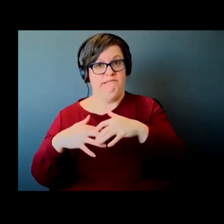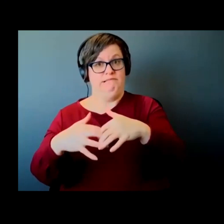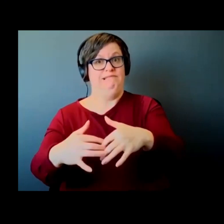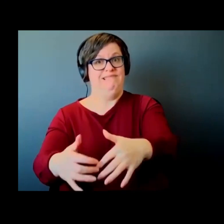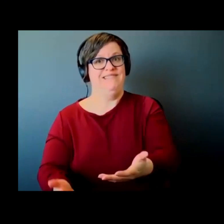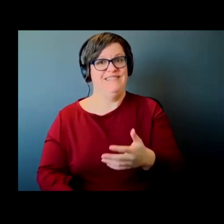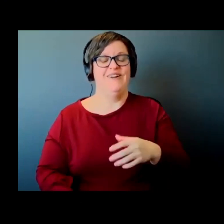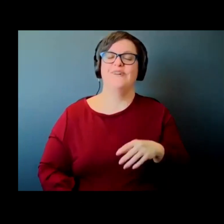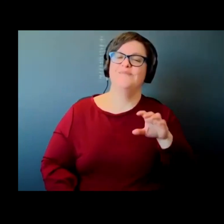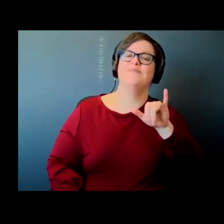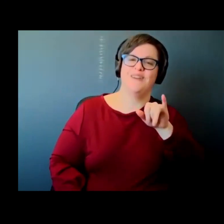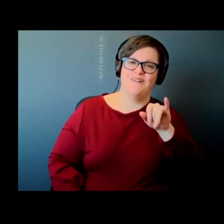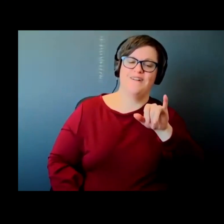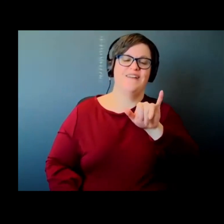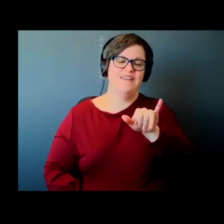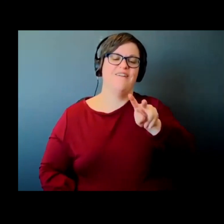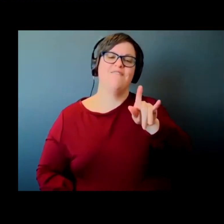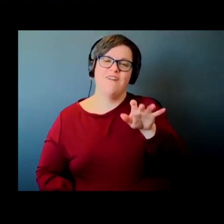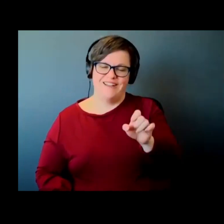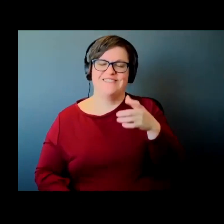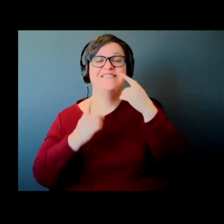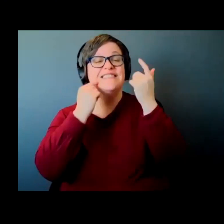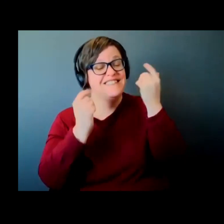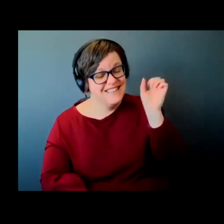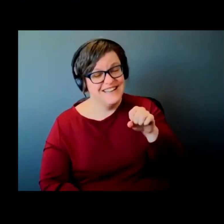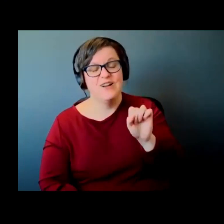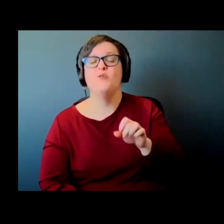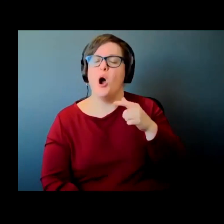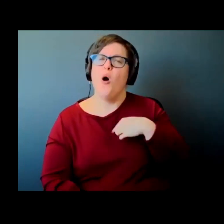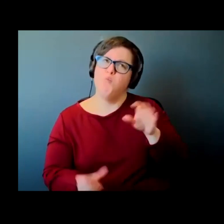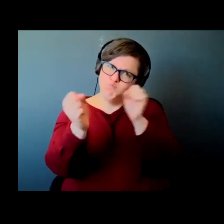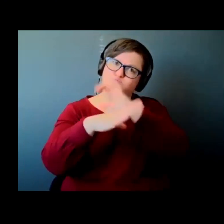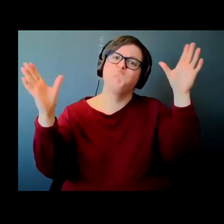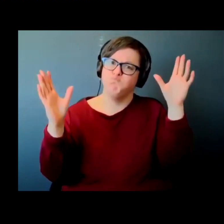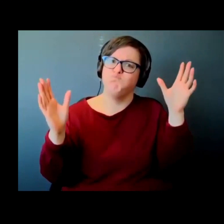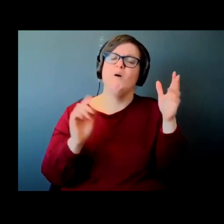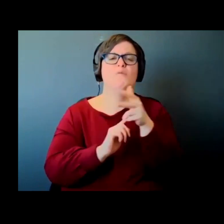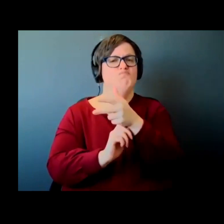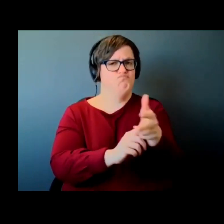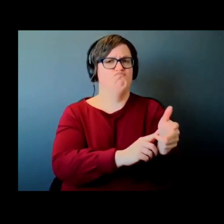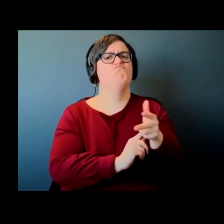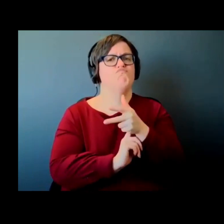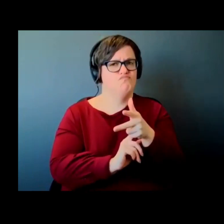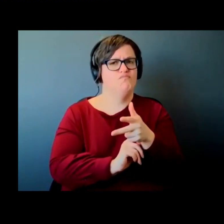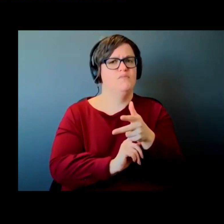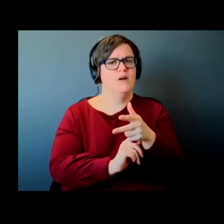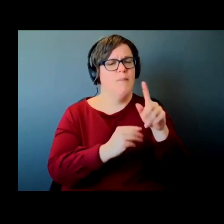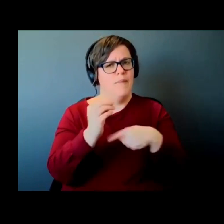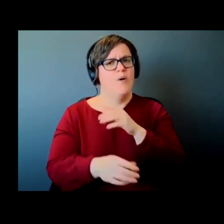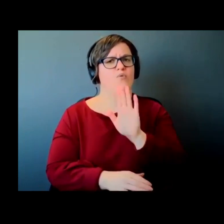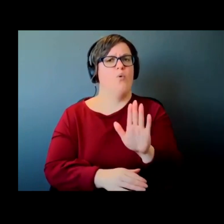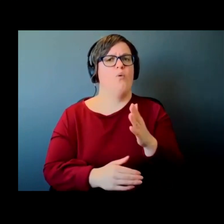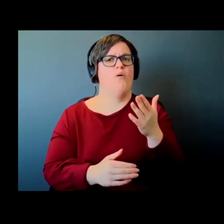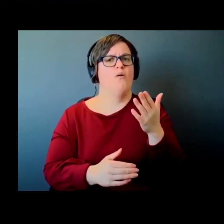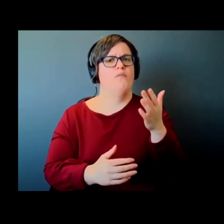can totally see like a documentary, somebody, a film crew following you around for